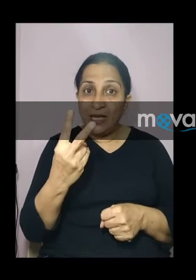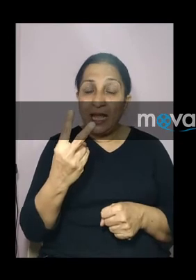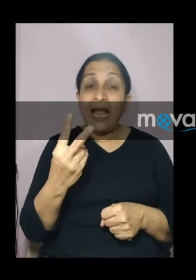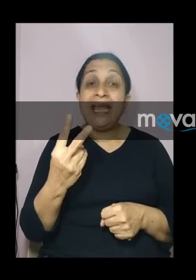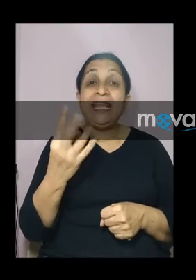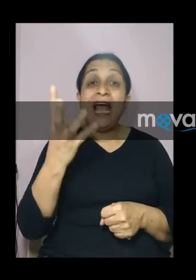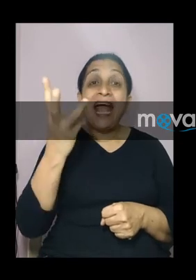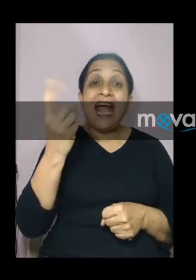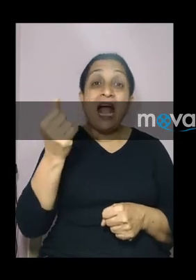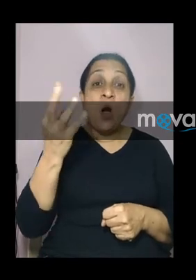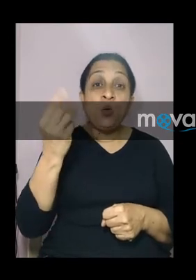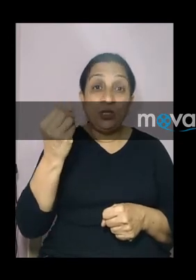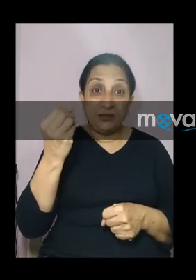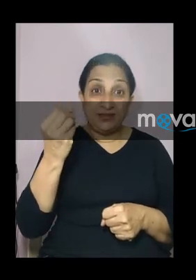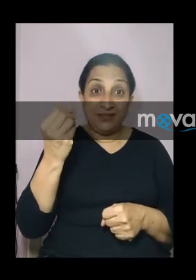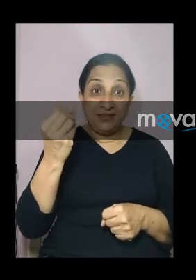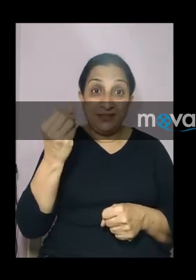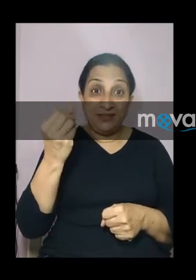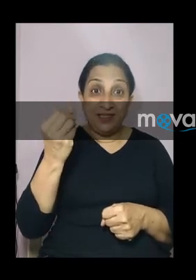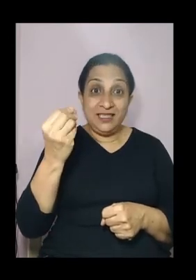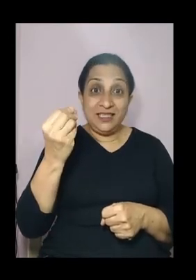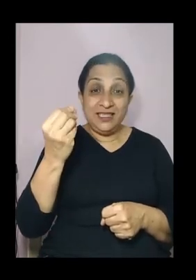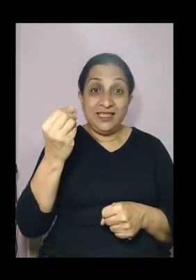look and count